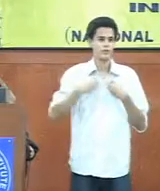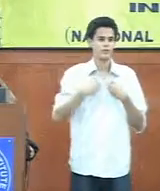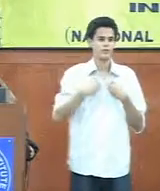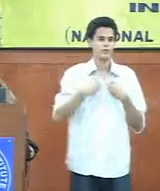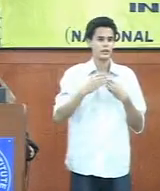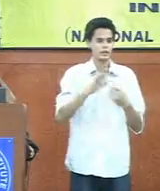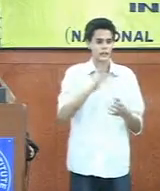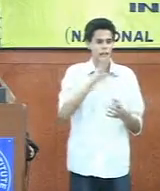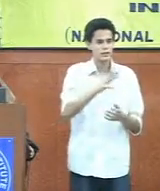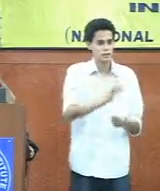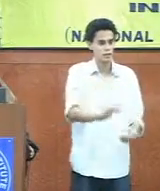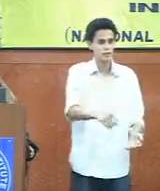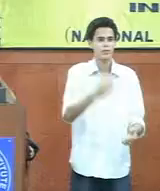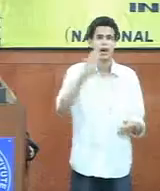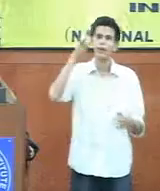away.